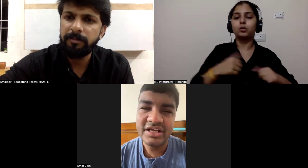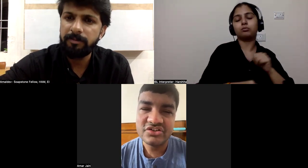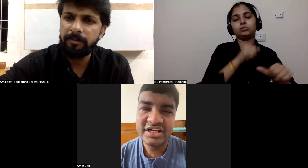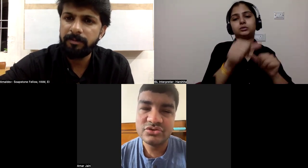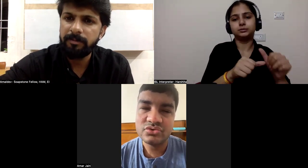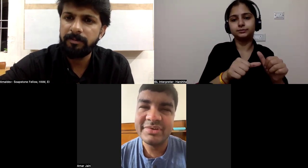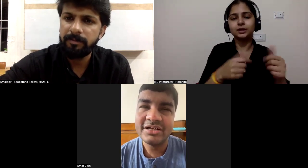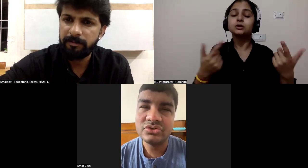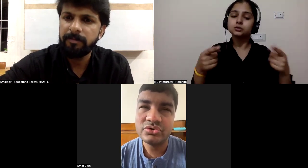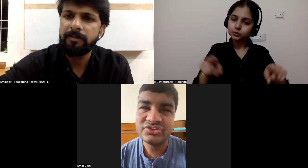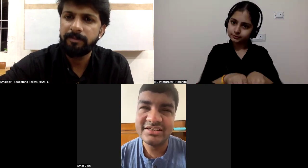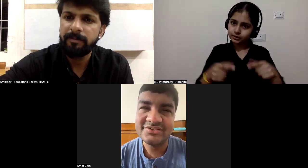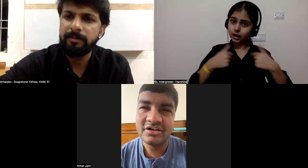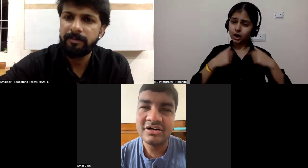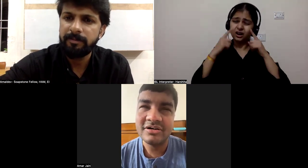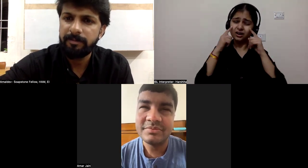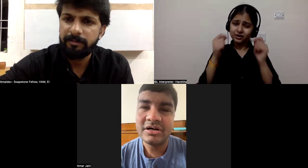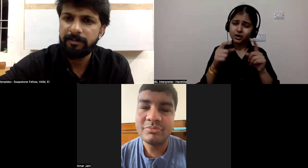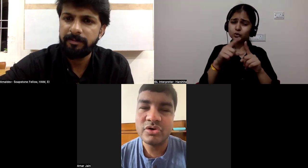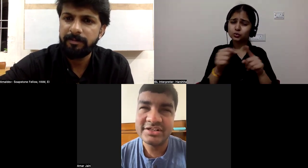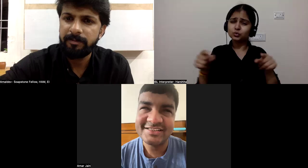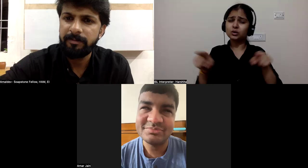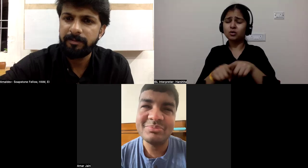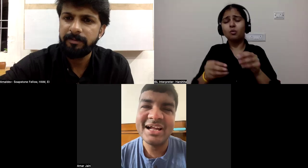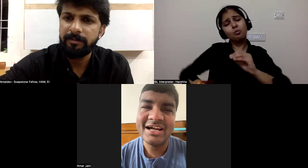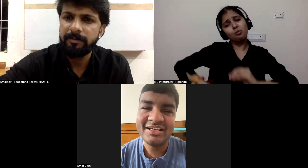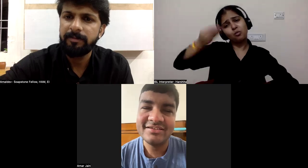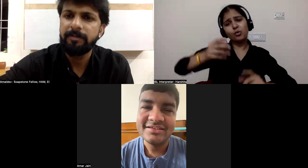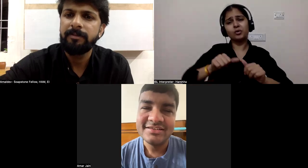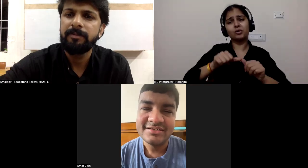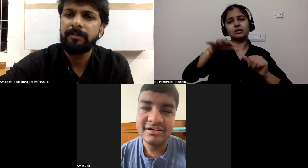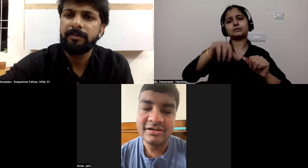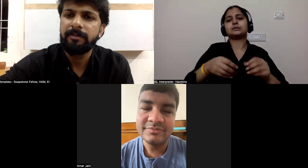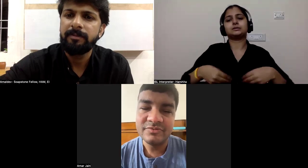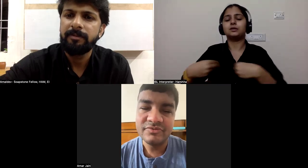So we are trying to make those things more accessible by having